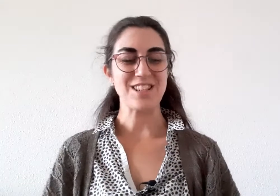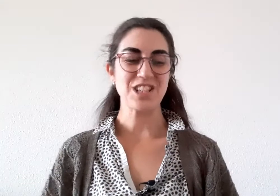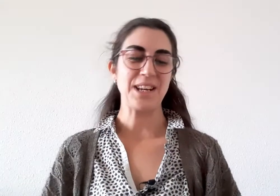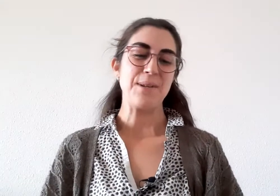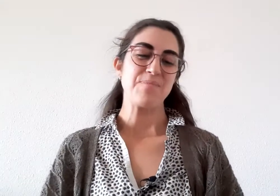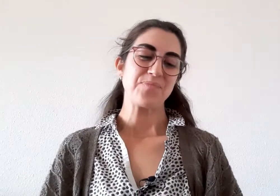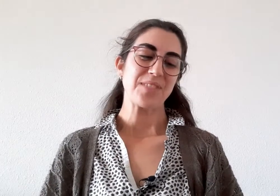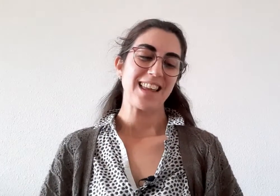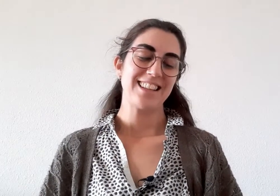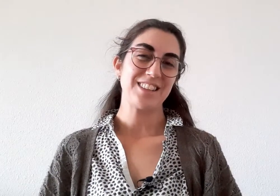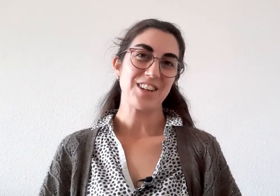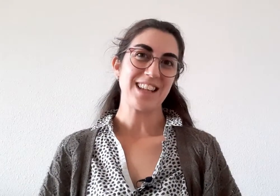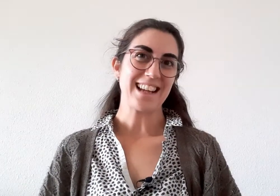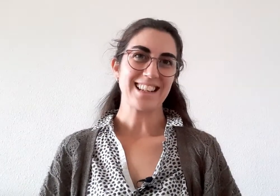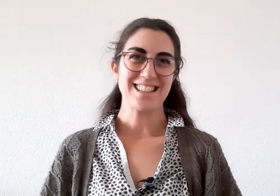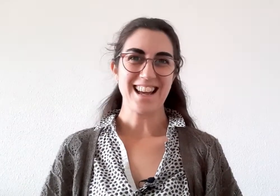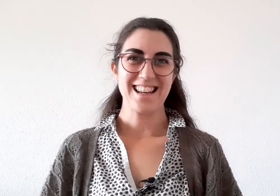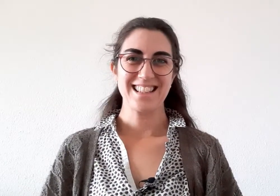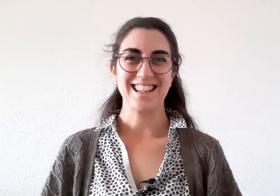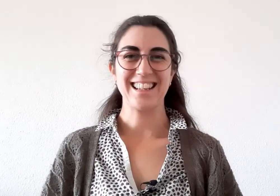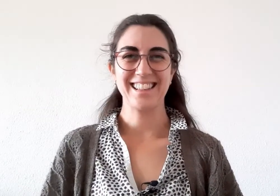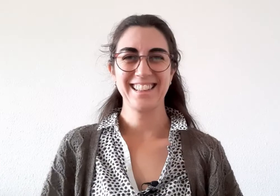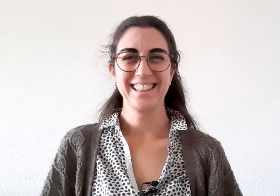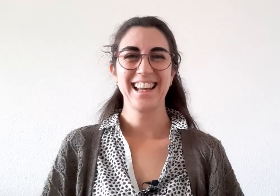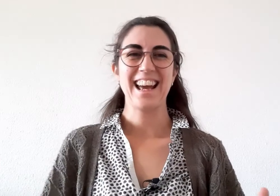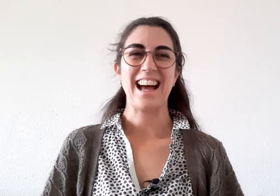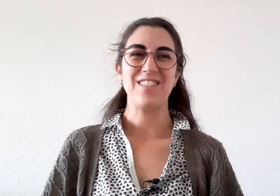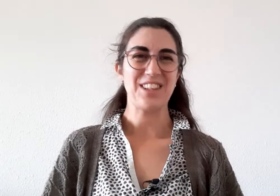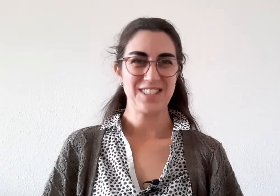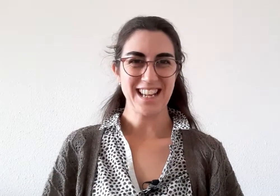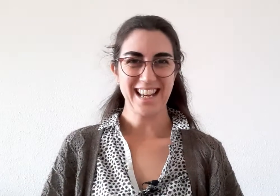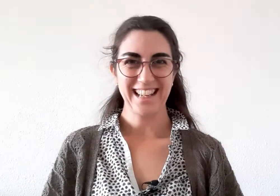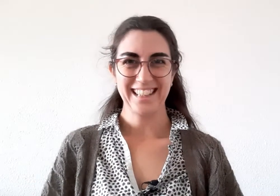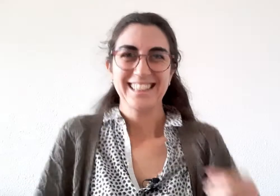So yeah, get in touch. Have a lovely day.